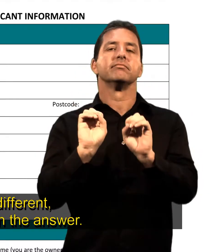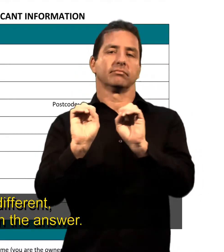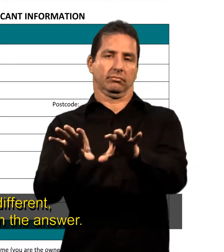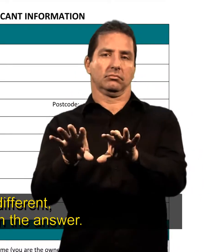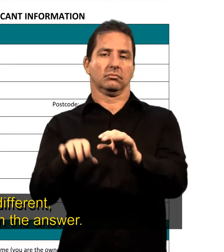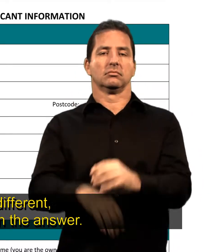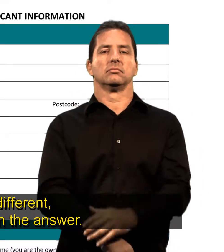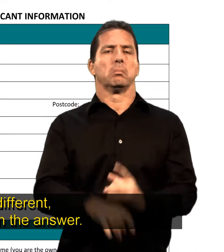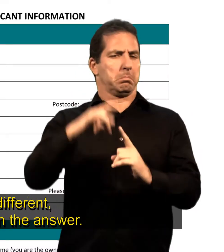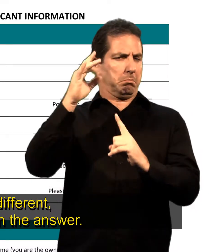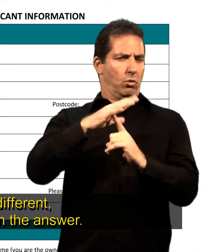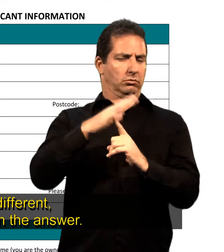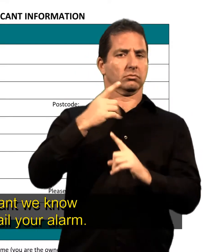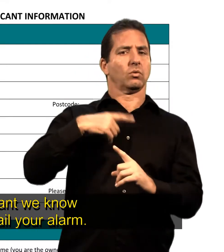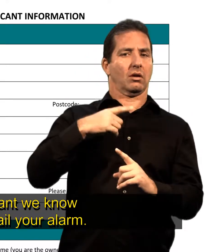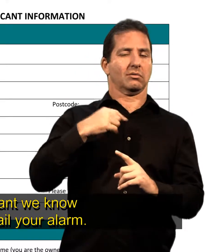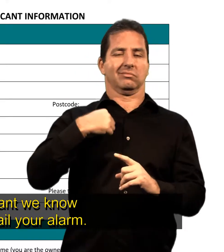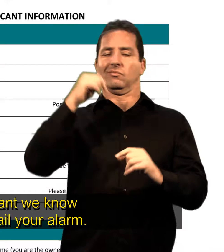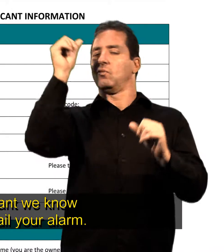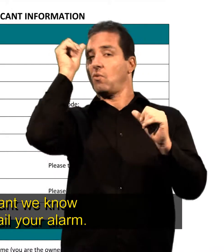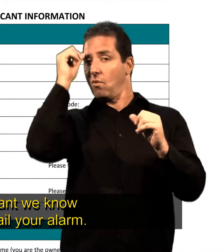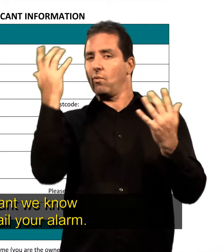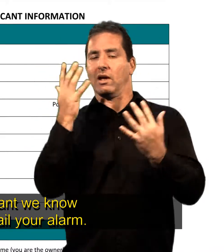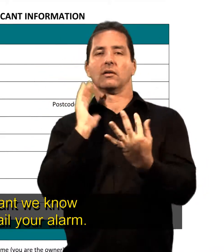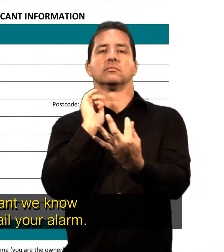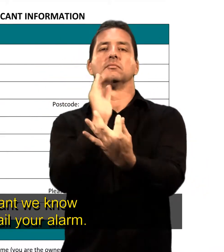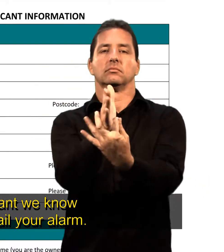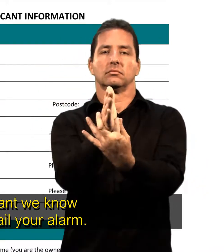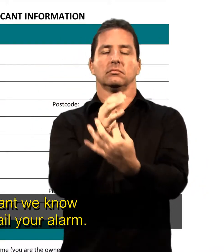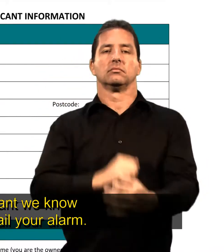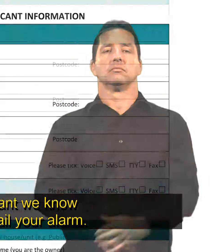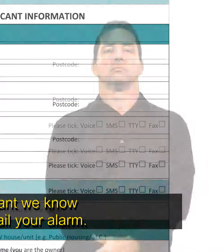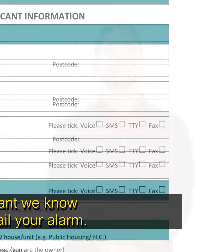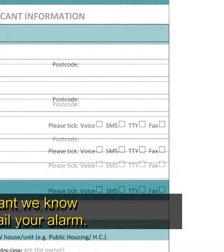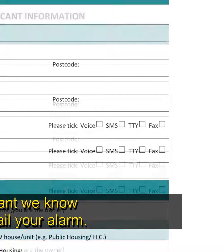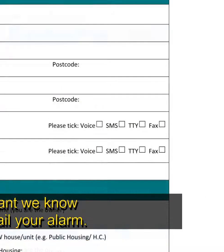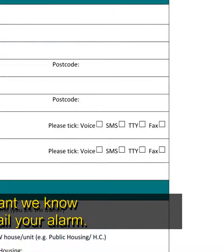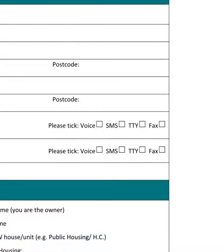in the answer. It's important we know where to mail your alarm.